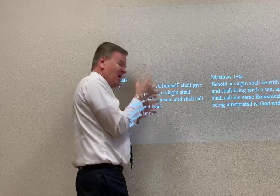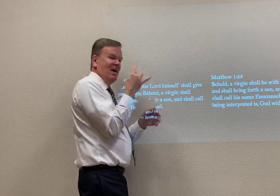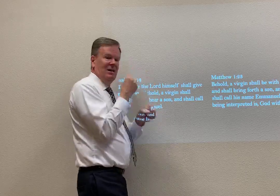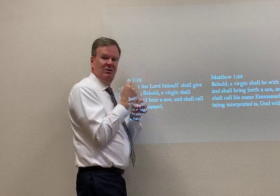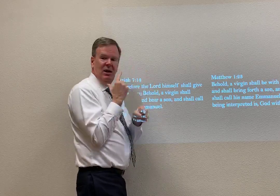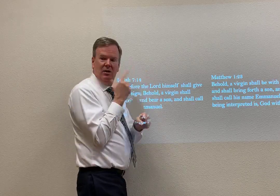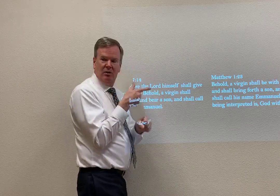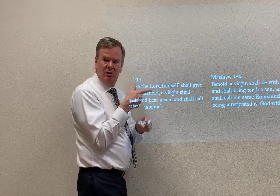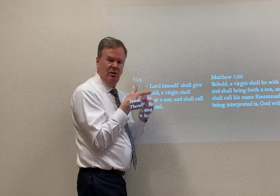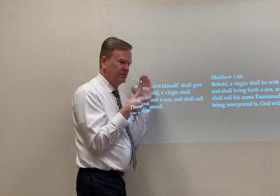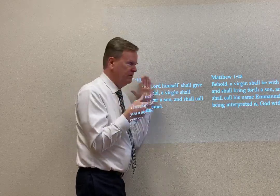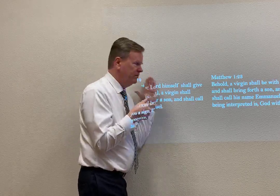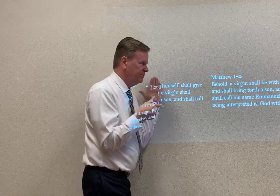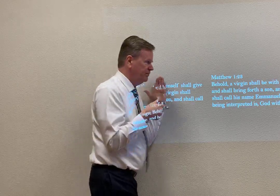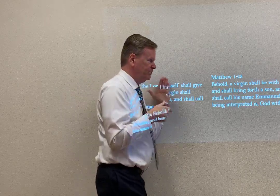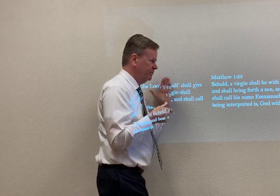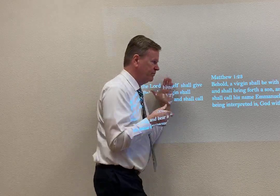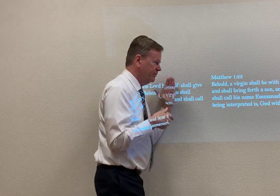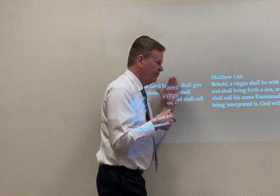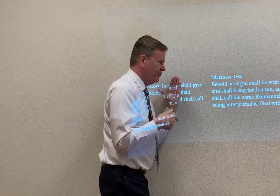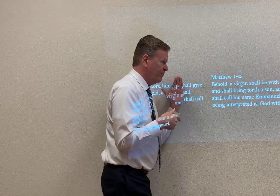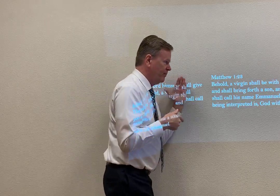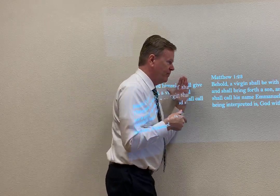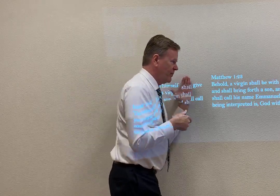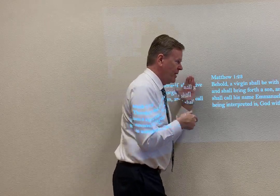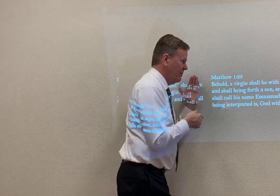is unchanged. You go 800 years into the future on that